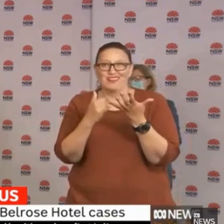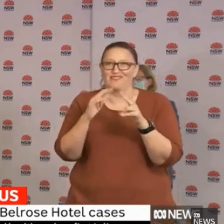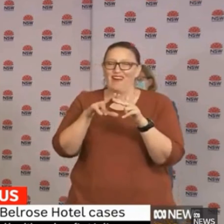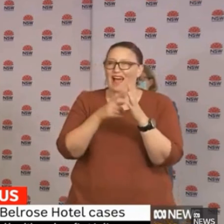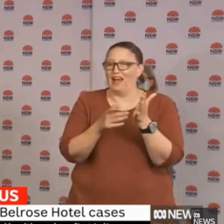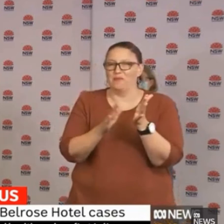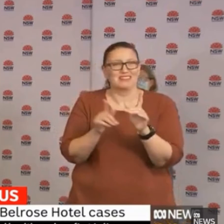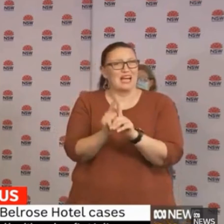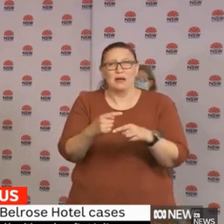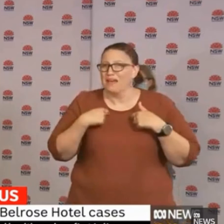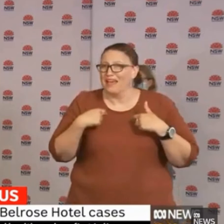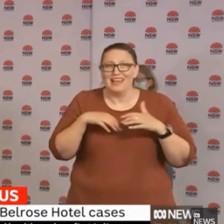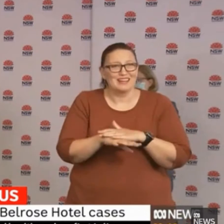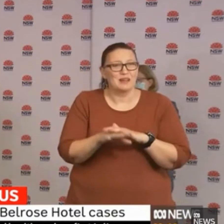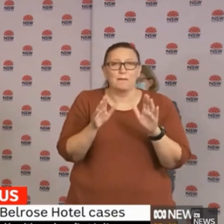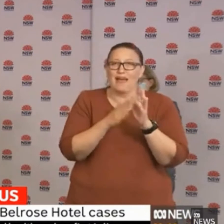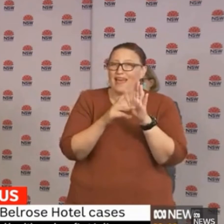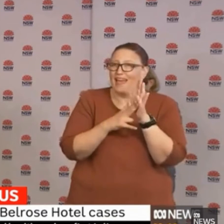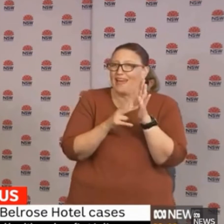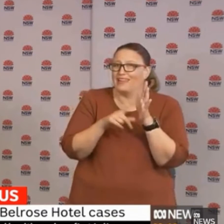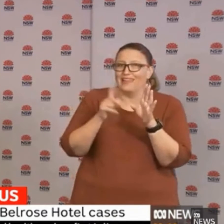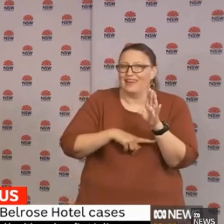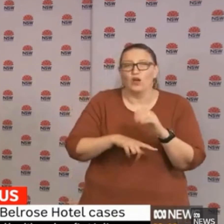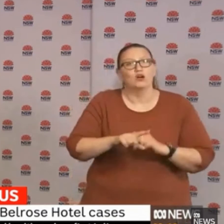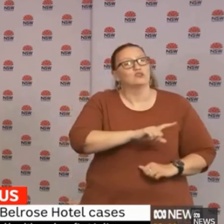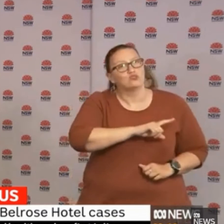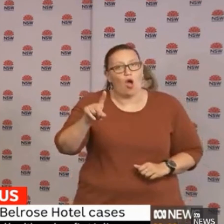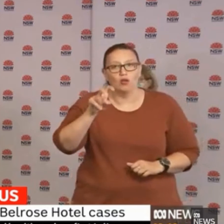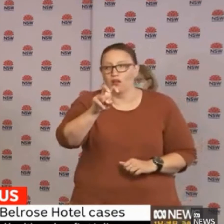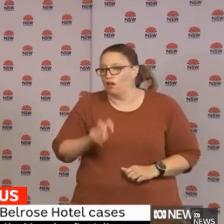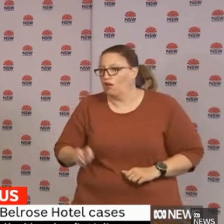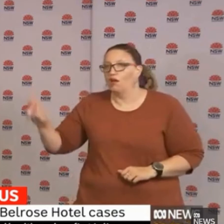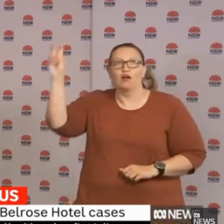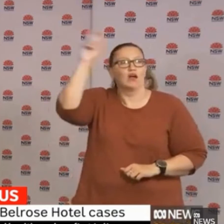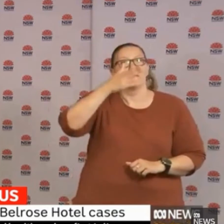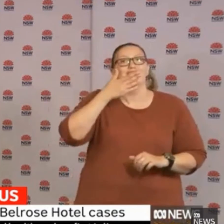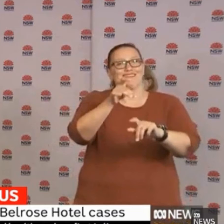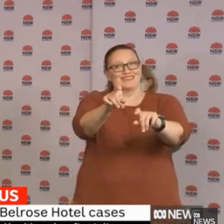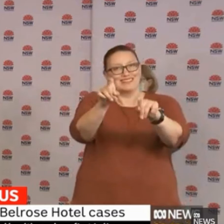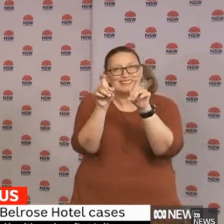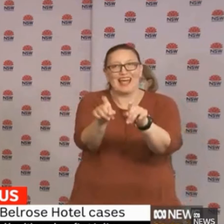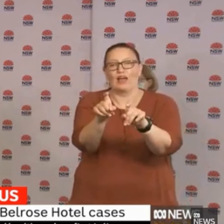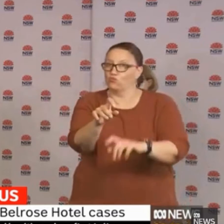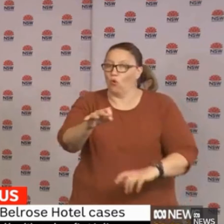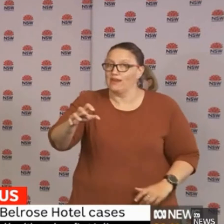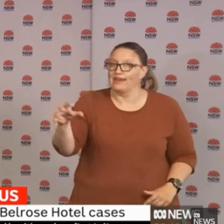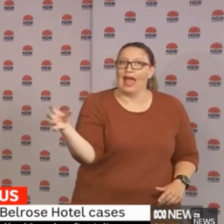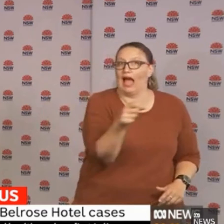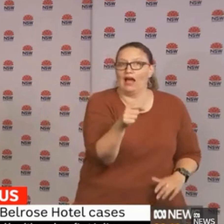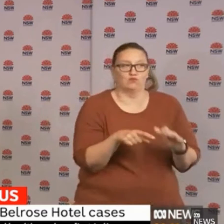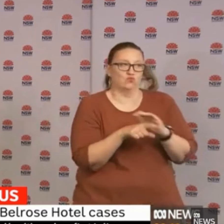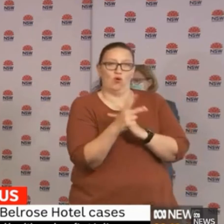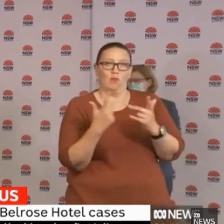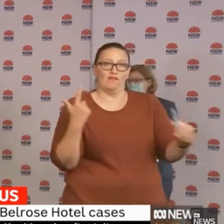North Manly. But stay in your zone. You do not need to get out of the zone. I want to